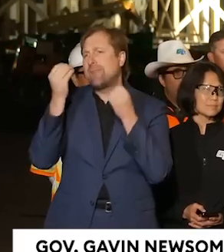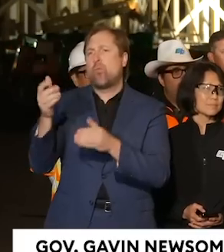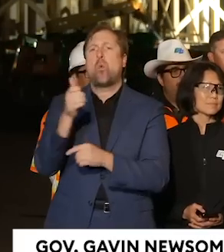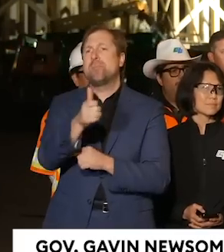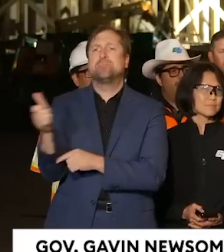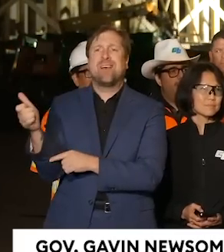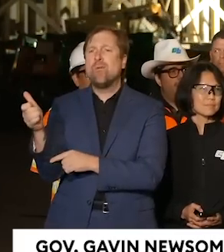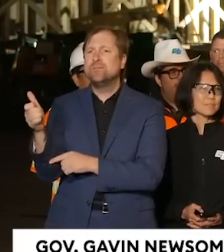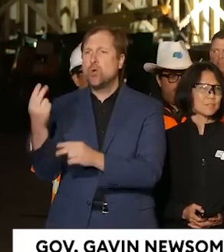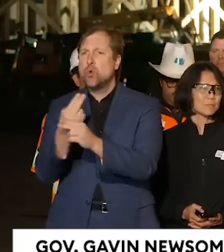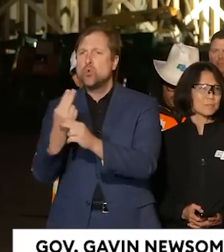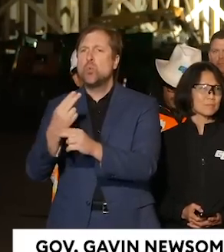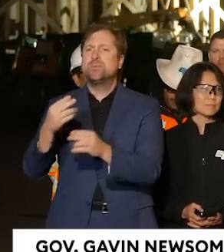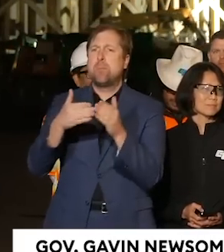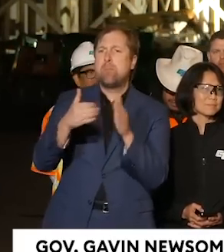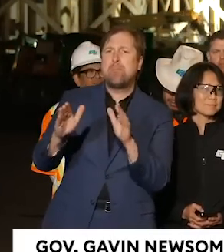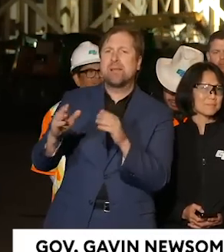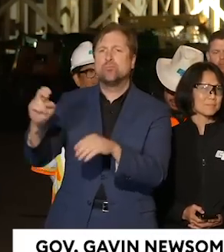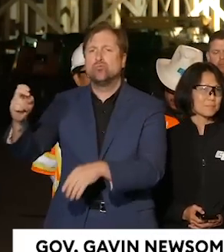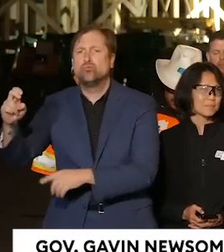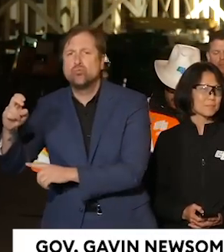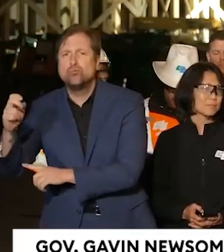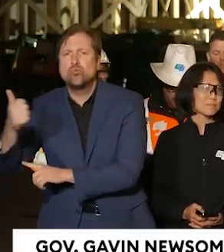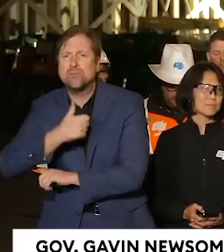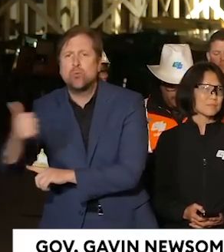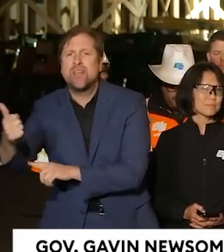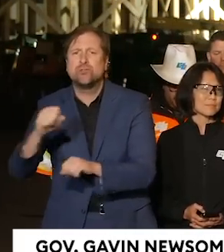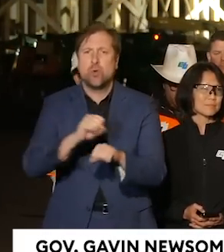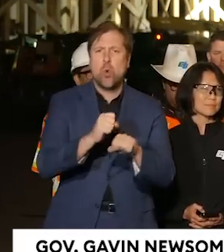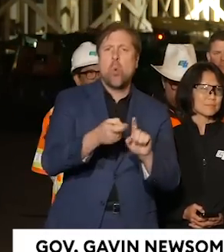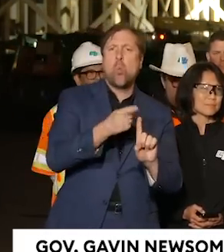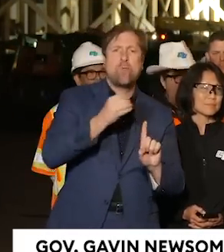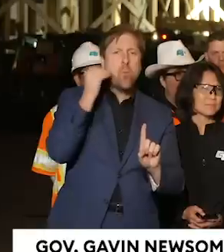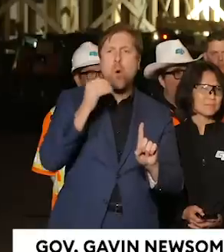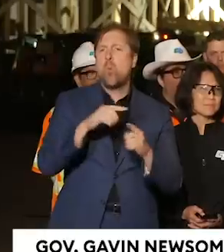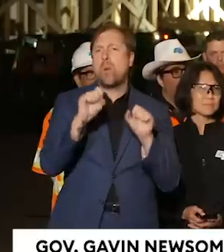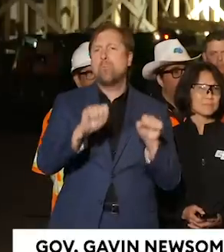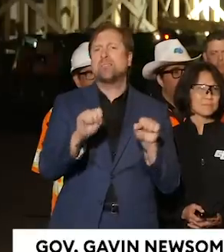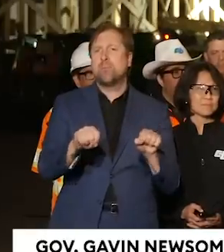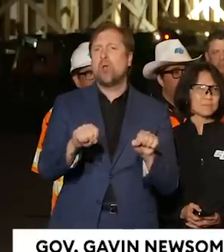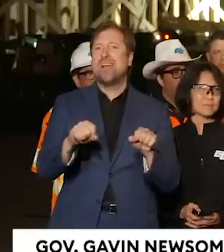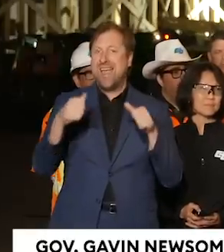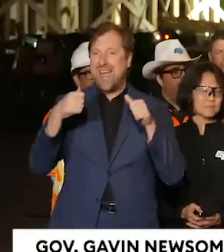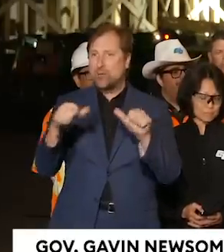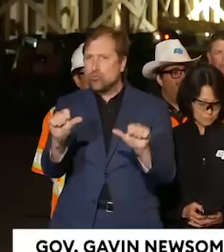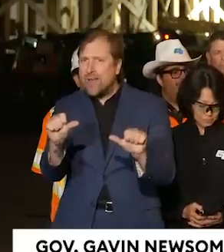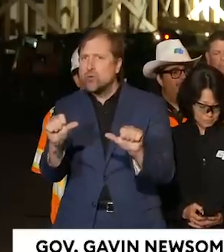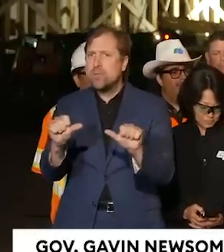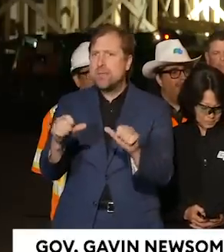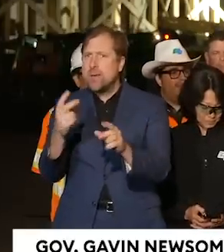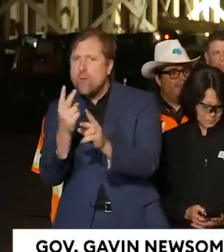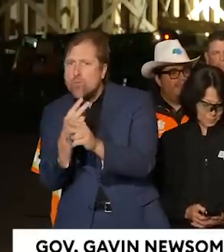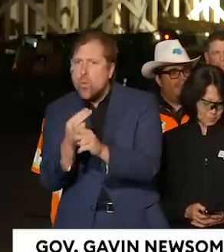using public transportation, telecommuting if you can, and staying on the freeways and off the surface streets,